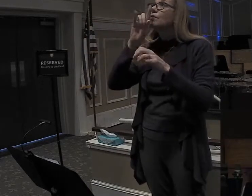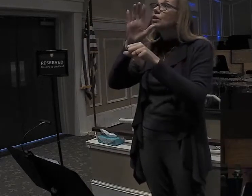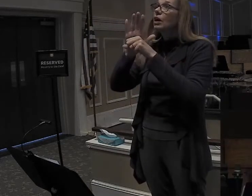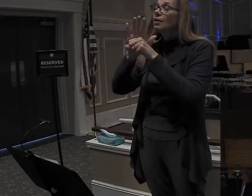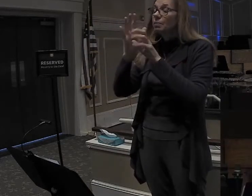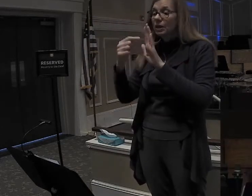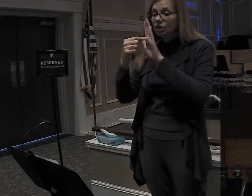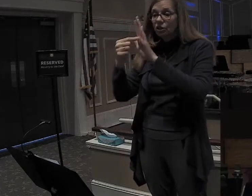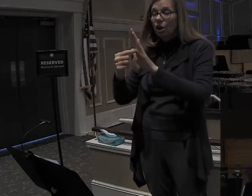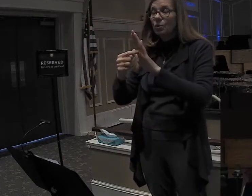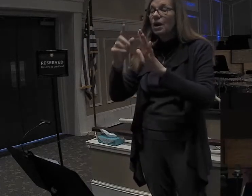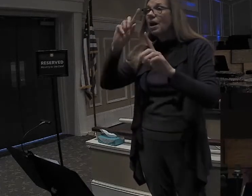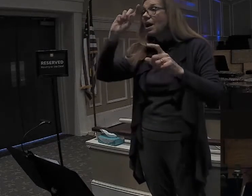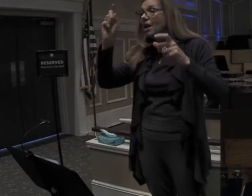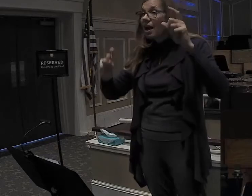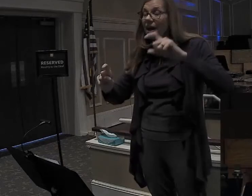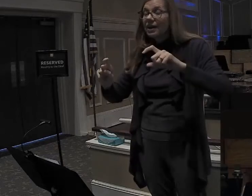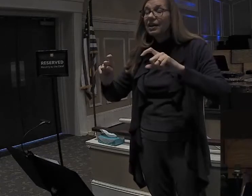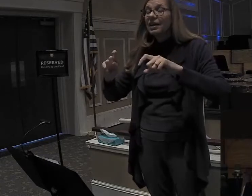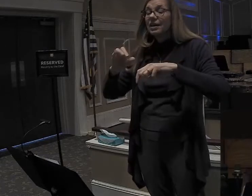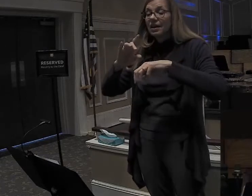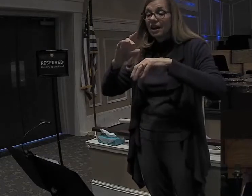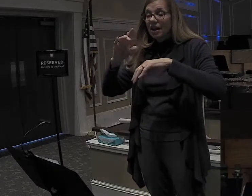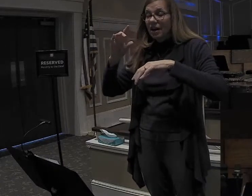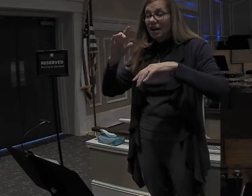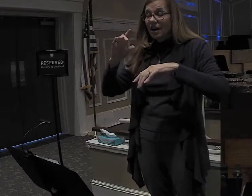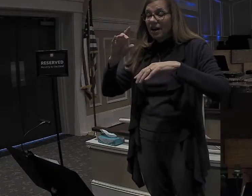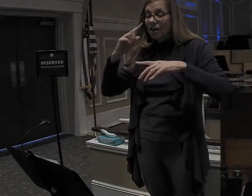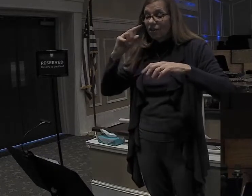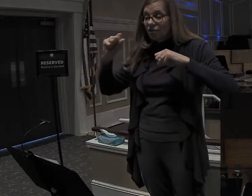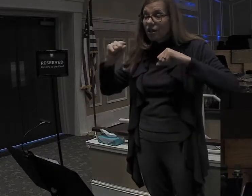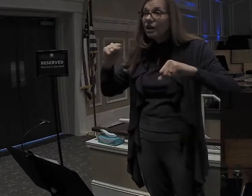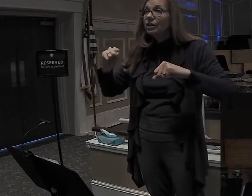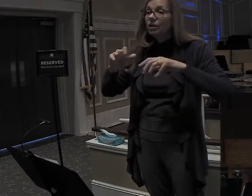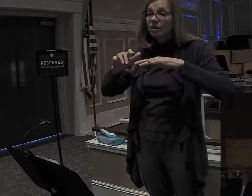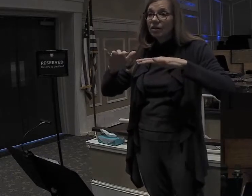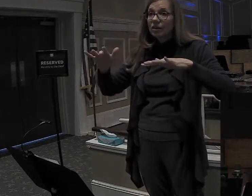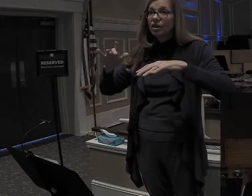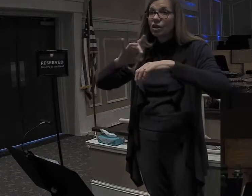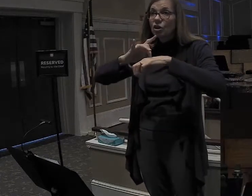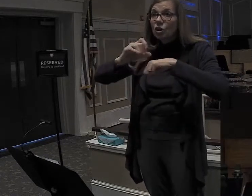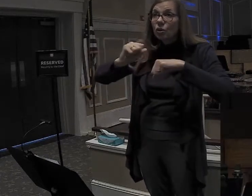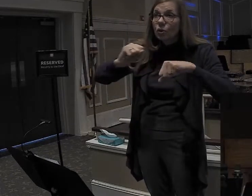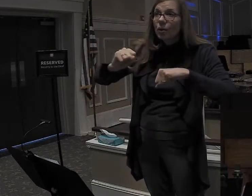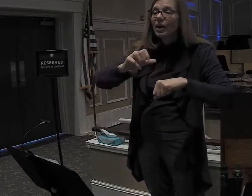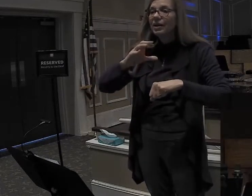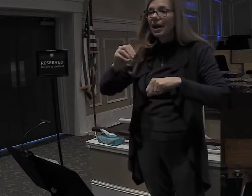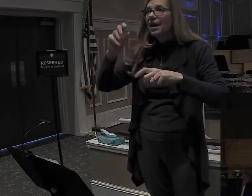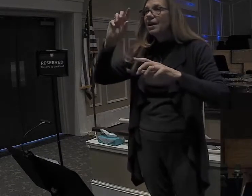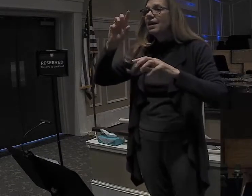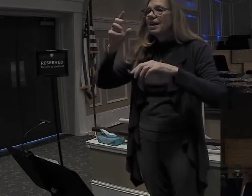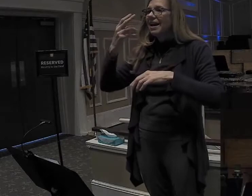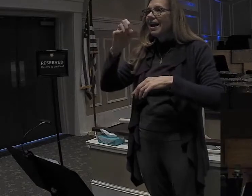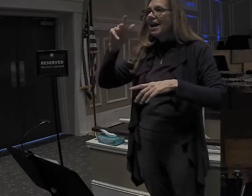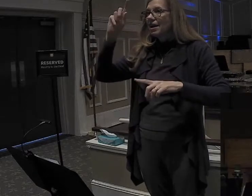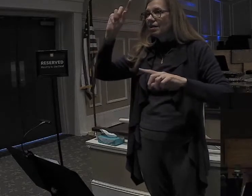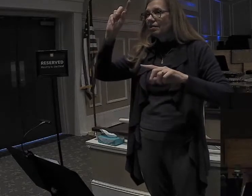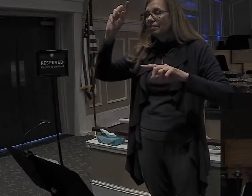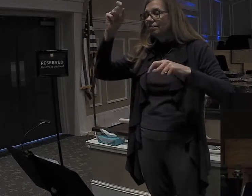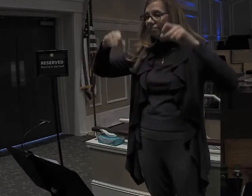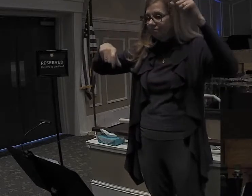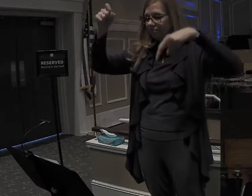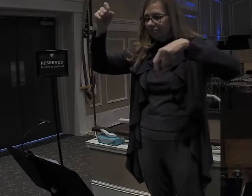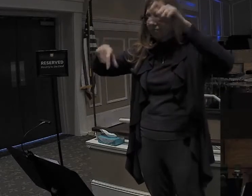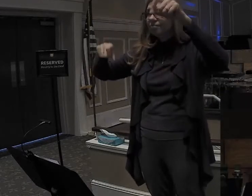and there were flashes of lightning and sounds and peals of thunder and an earthquake and a great hailstorm. Here we see the heavenly